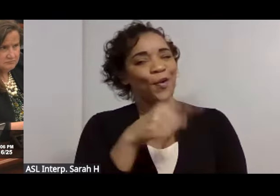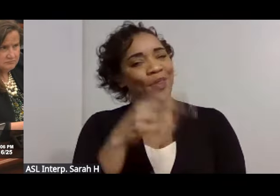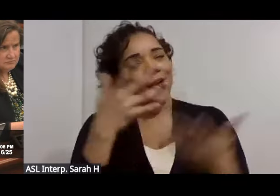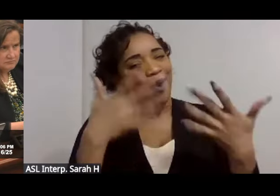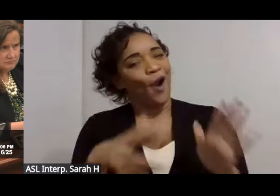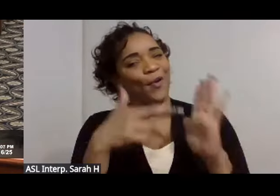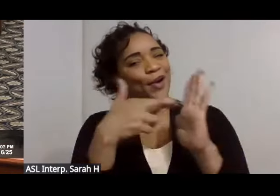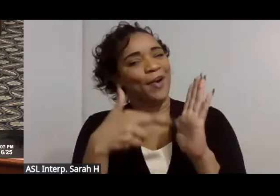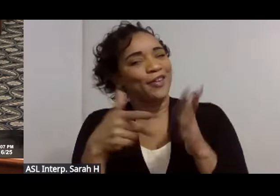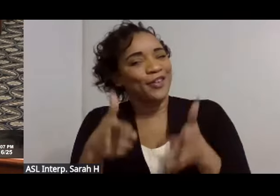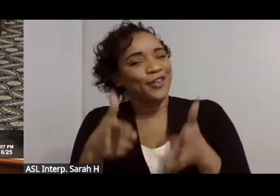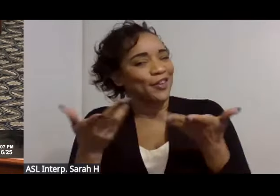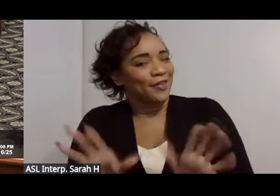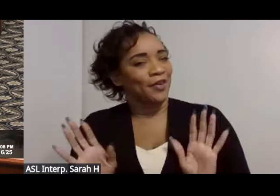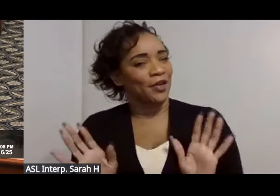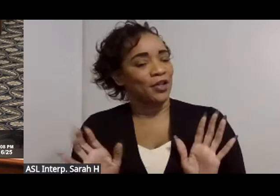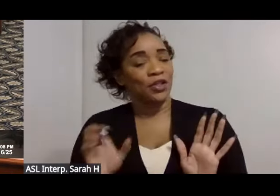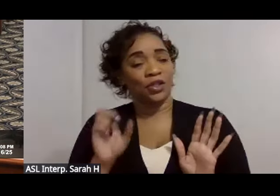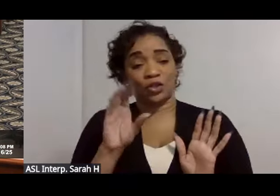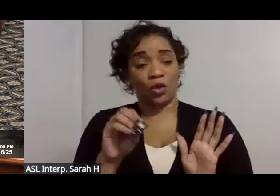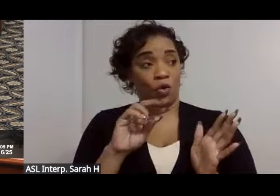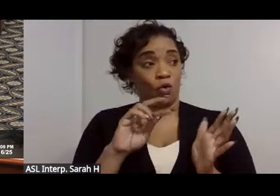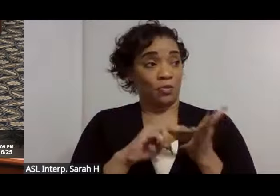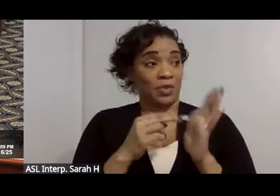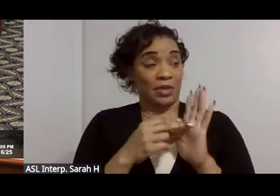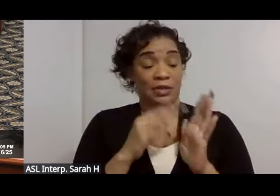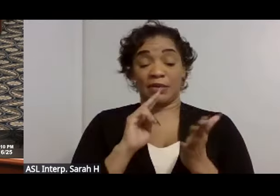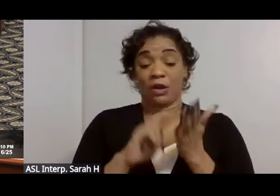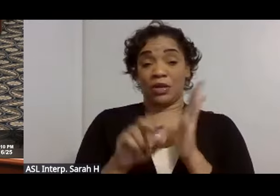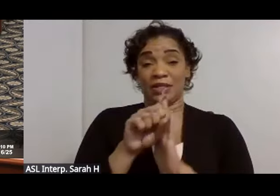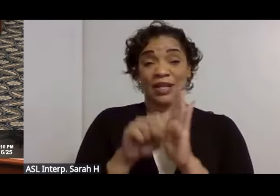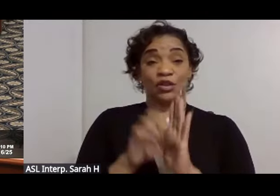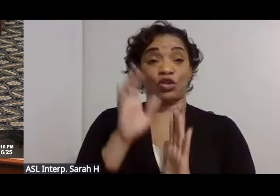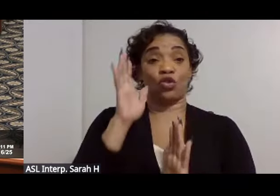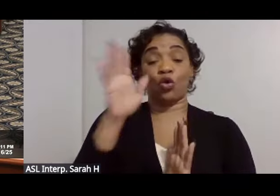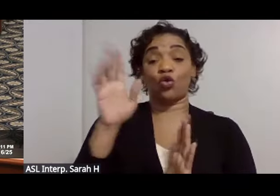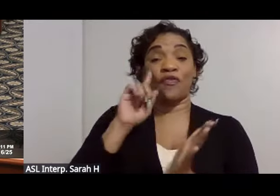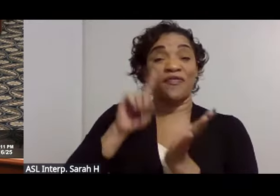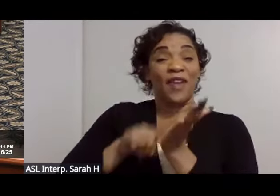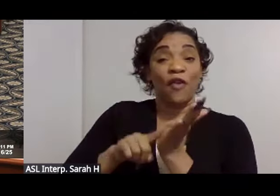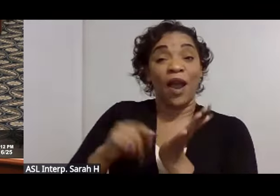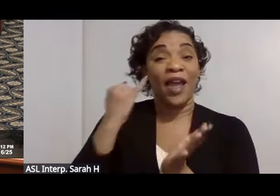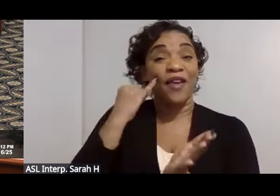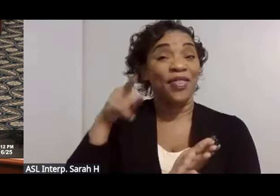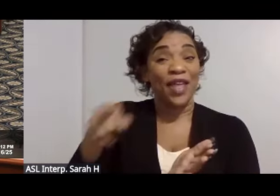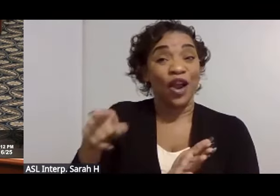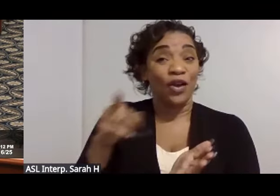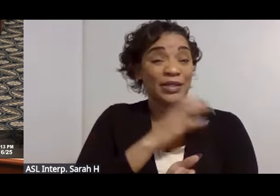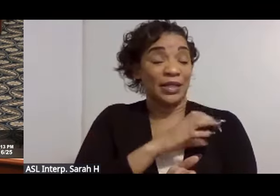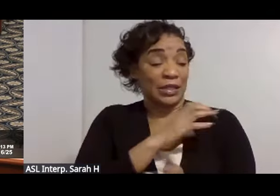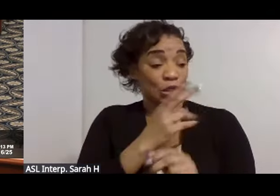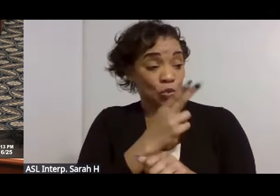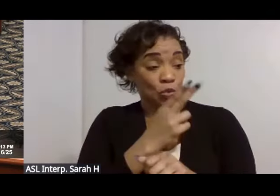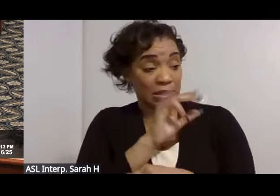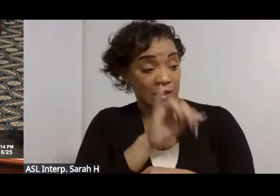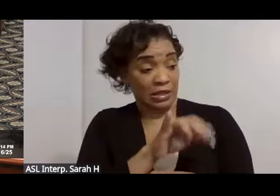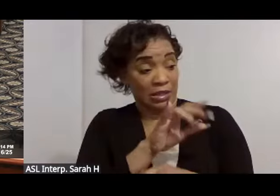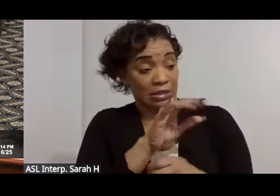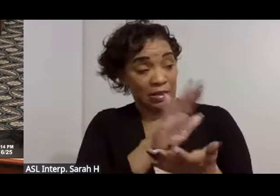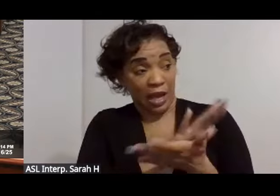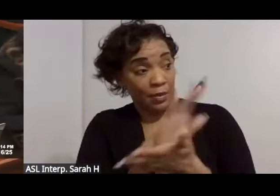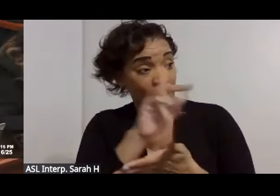question then will become, is the Secretary of State verifying whether or not they are a citizen using documents and government records? Secretary of State